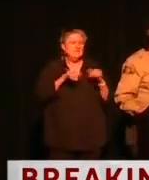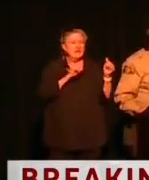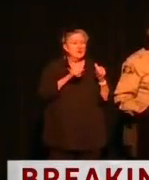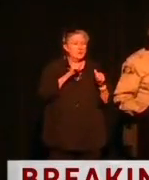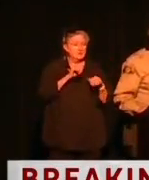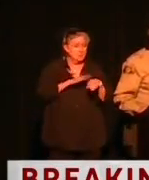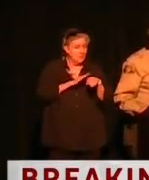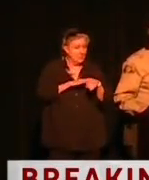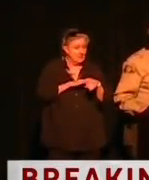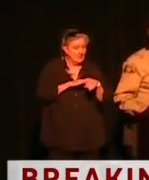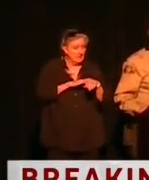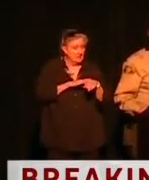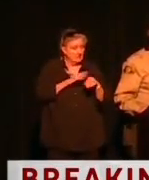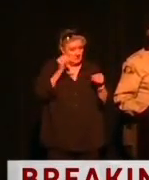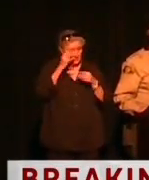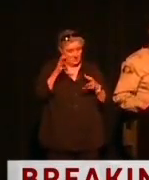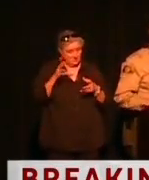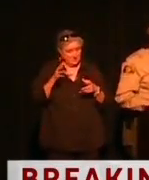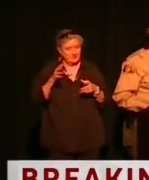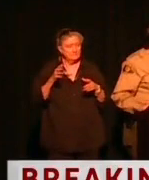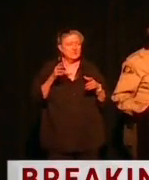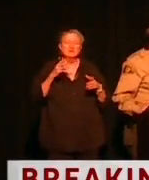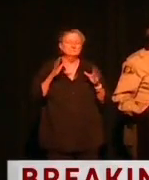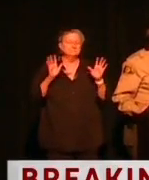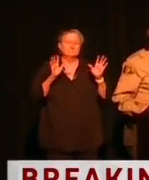evacuation warning,